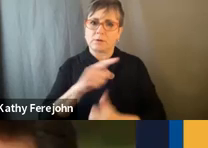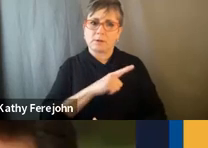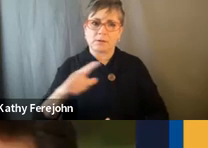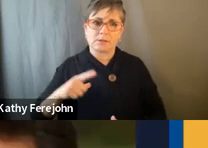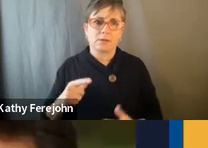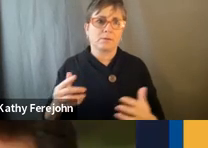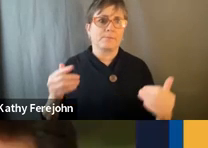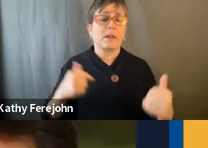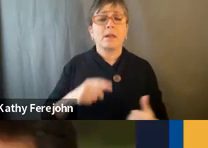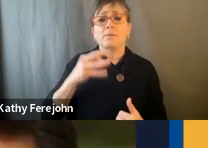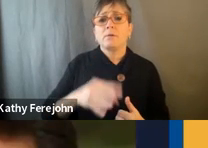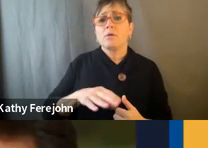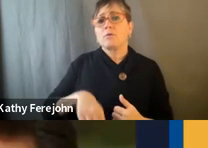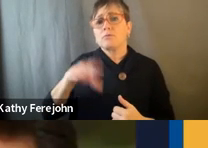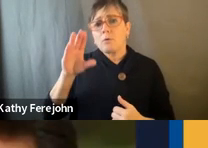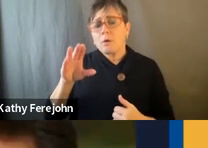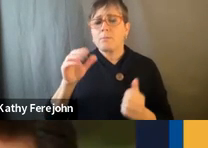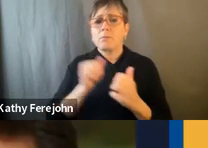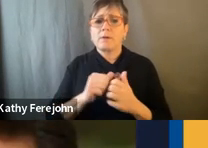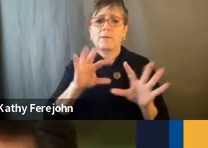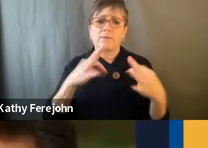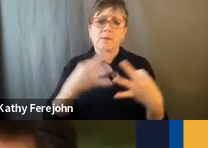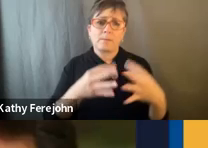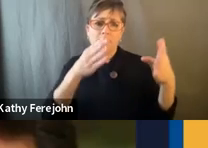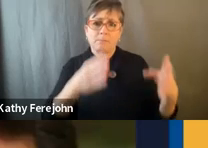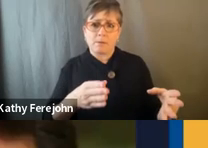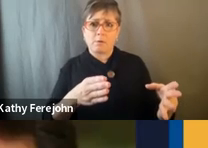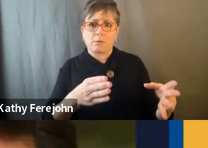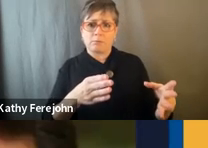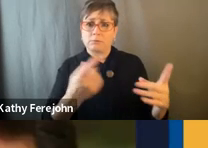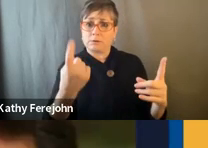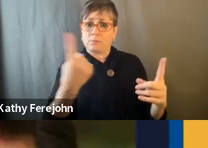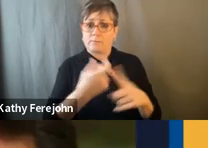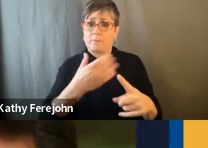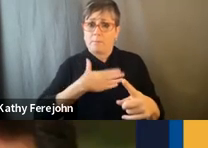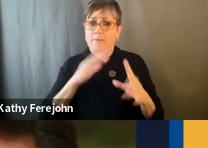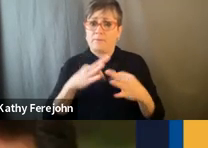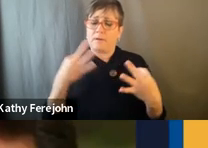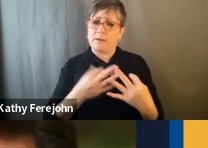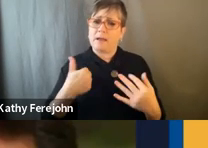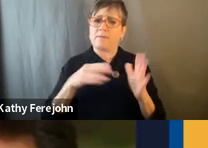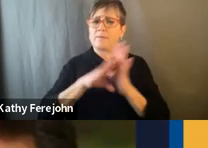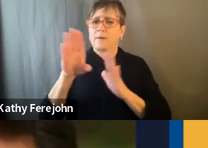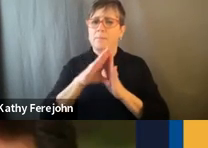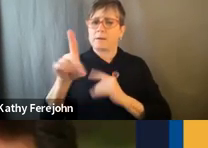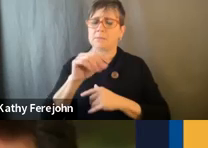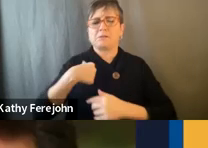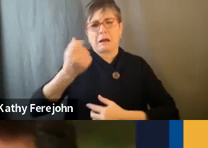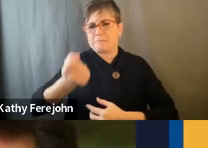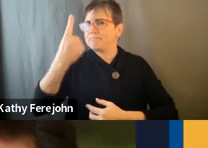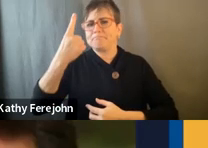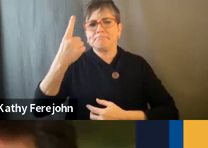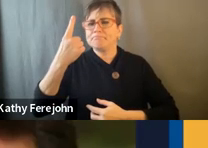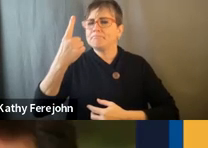with a developmental disability. I understand firsthand how hard it is, not only for